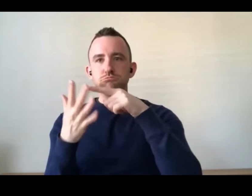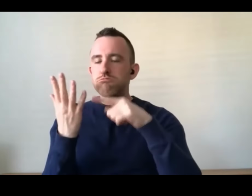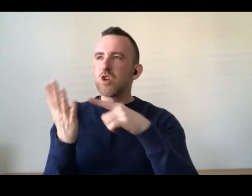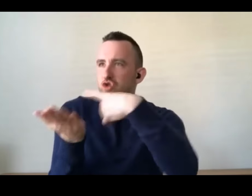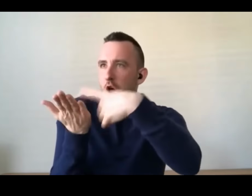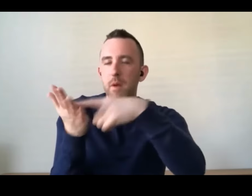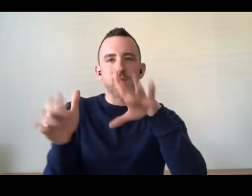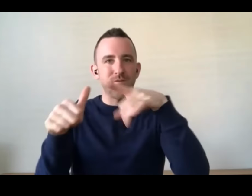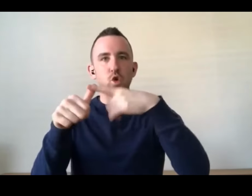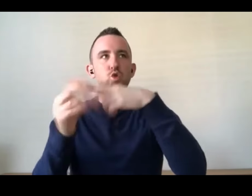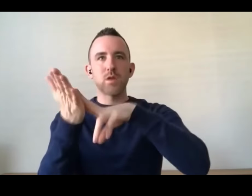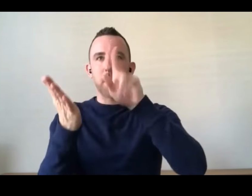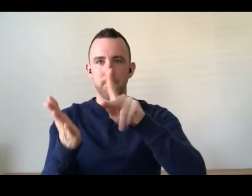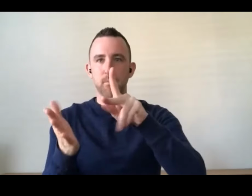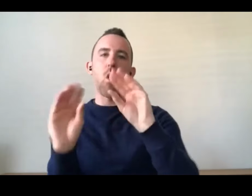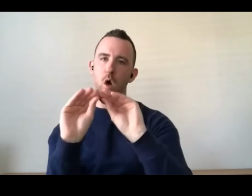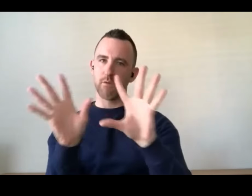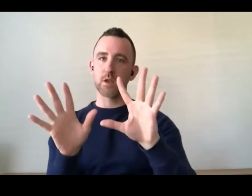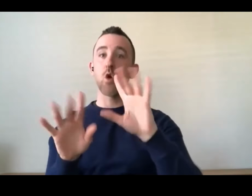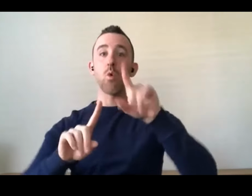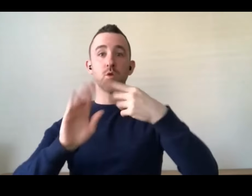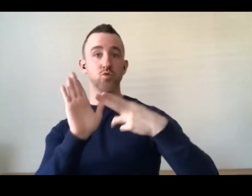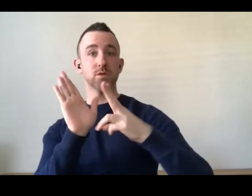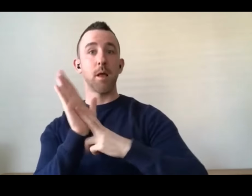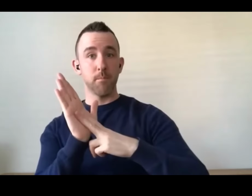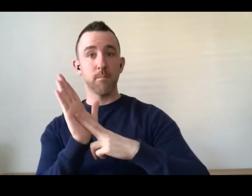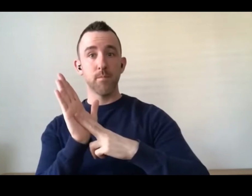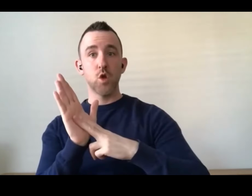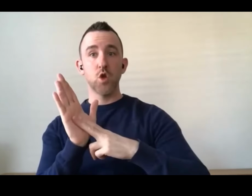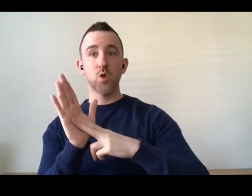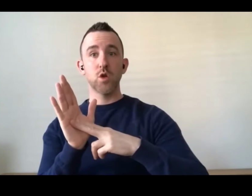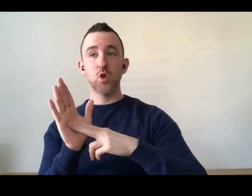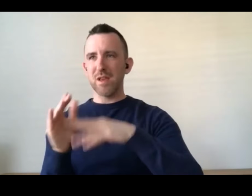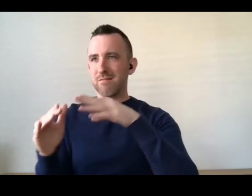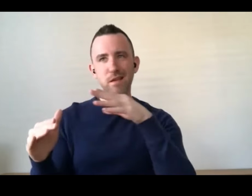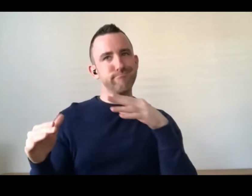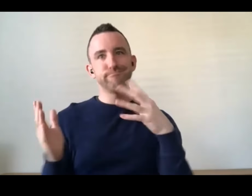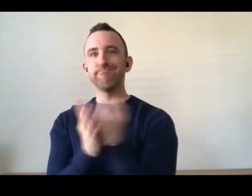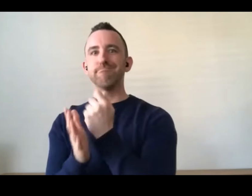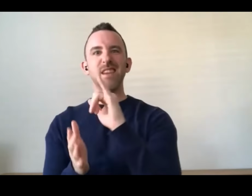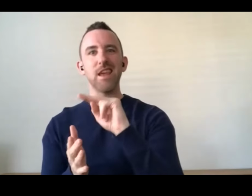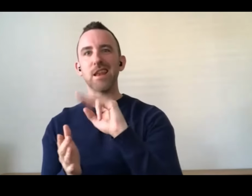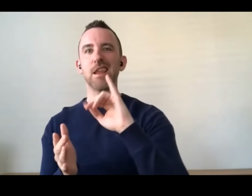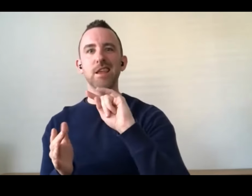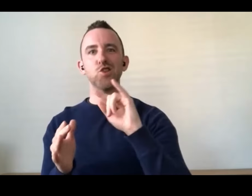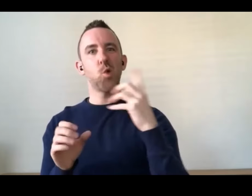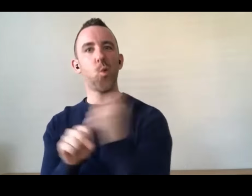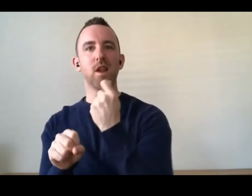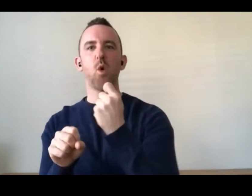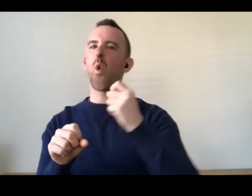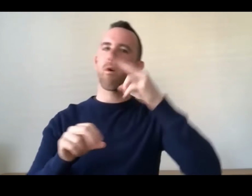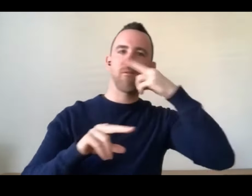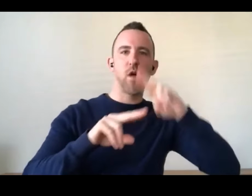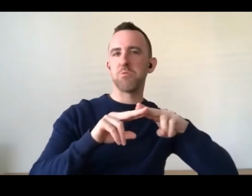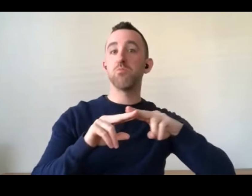So first you sign up, obviously. And when you sign up, you can choose whether you're in it to win it or just for fun. You can